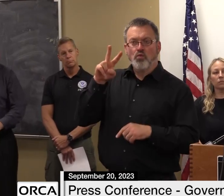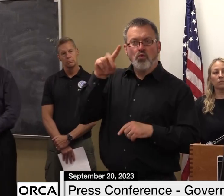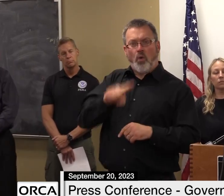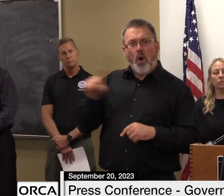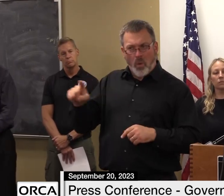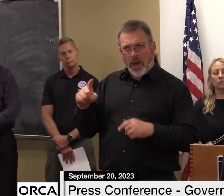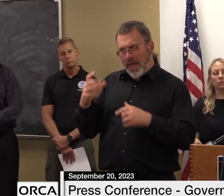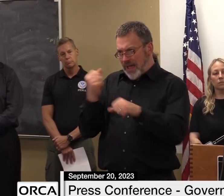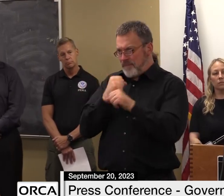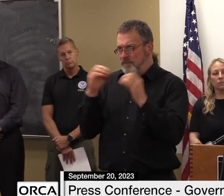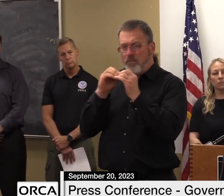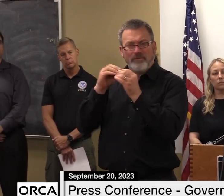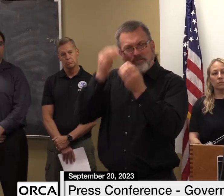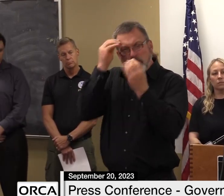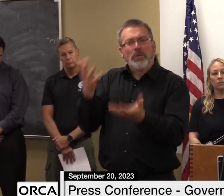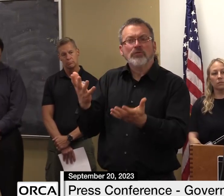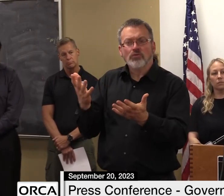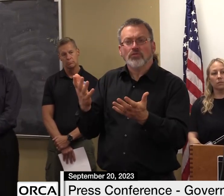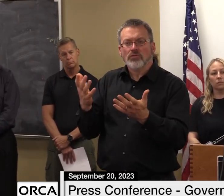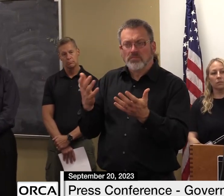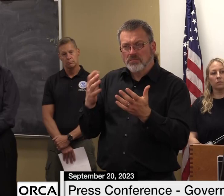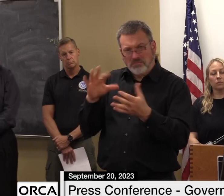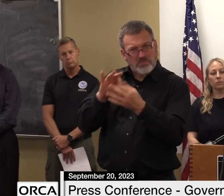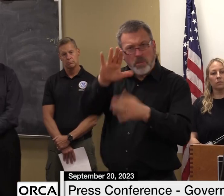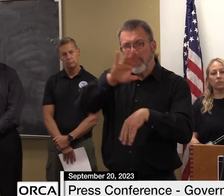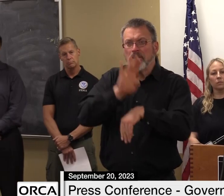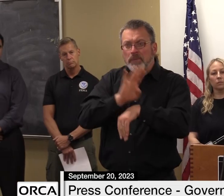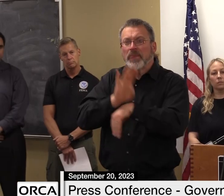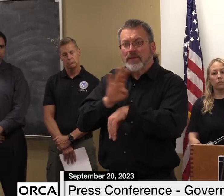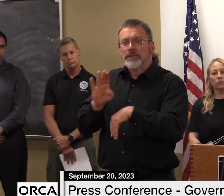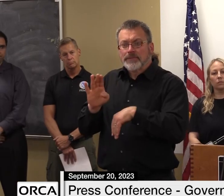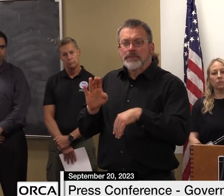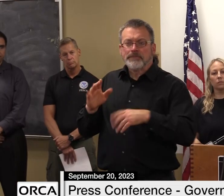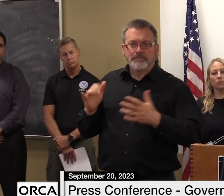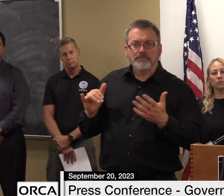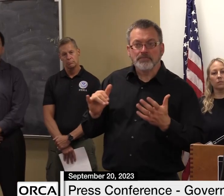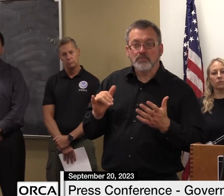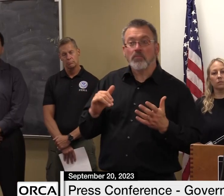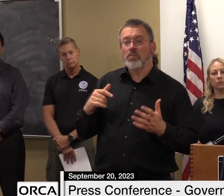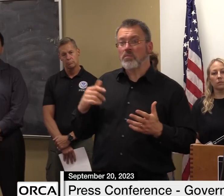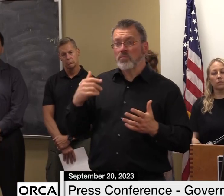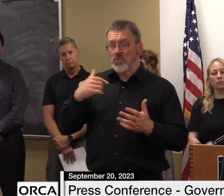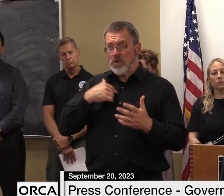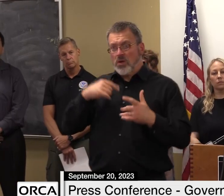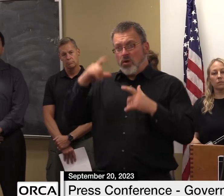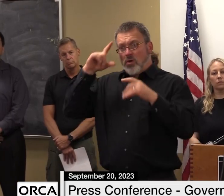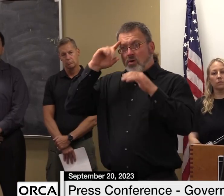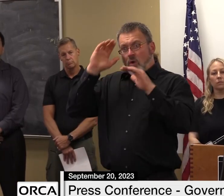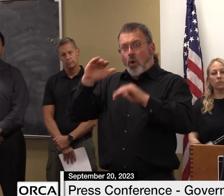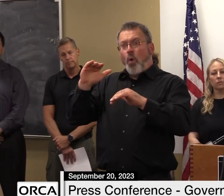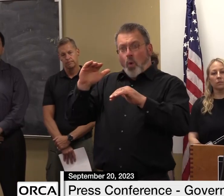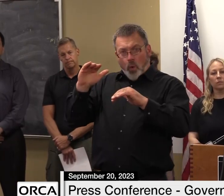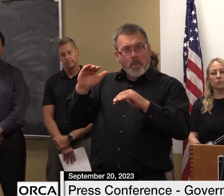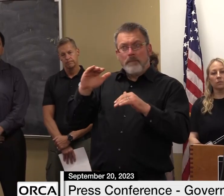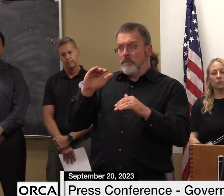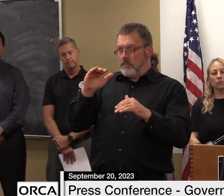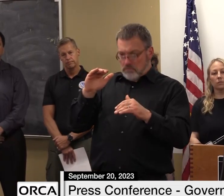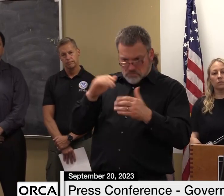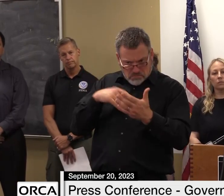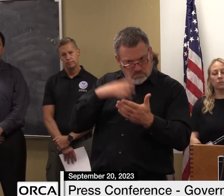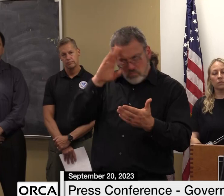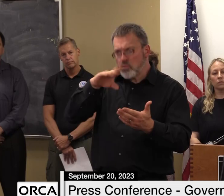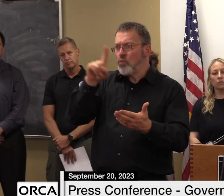about 1,000 businesses were impacted, and we have 600 applications. So clearly, there are people not applying. But is the